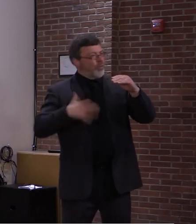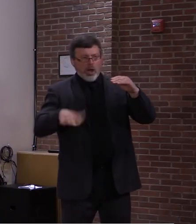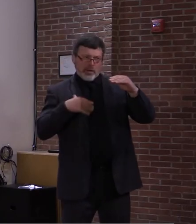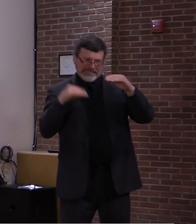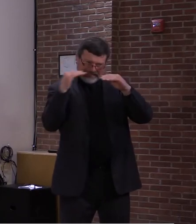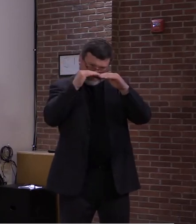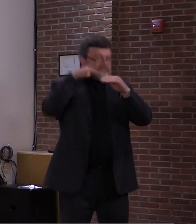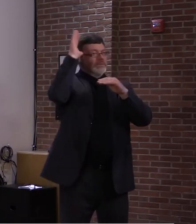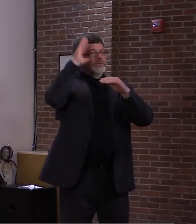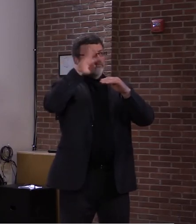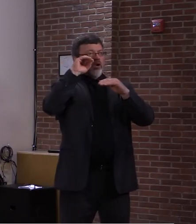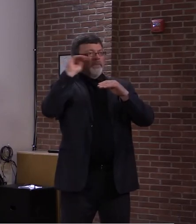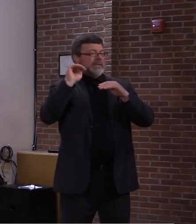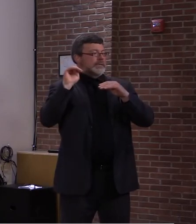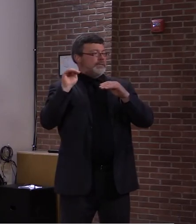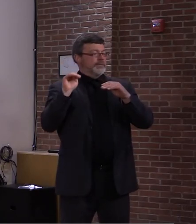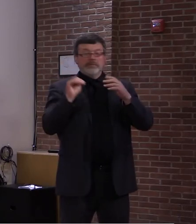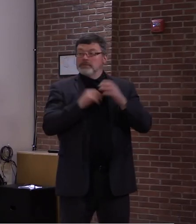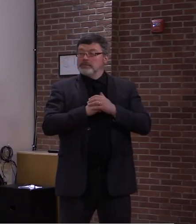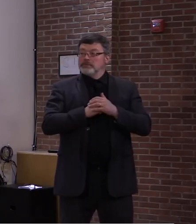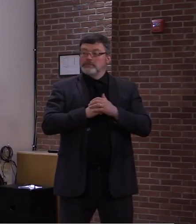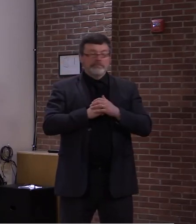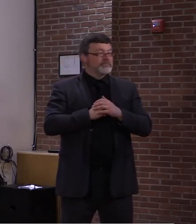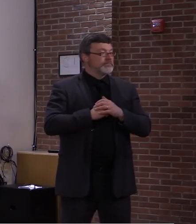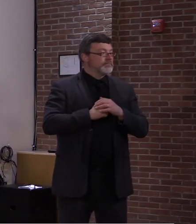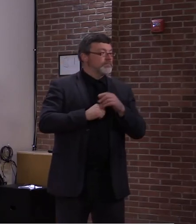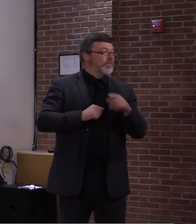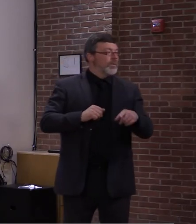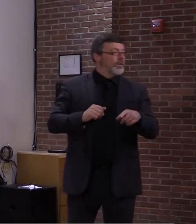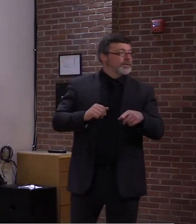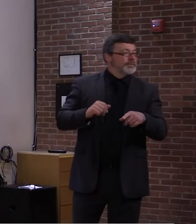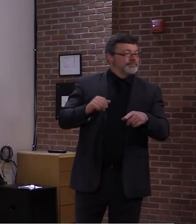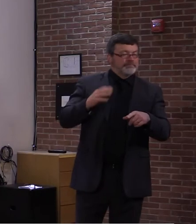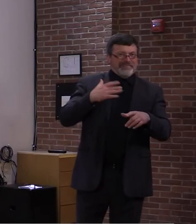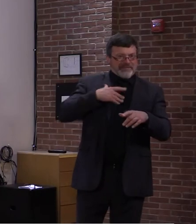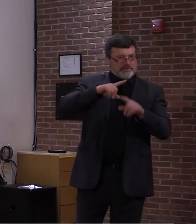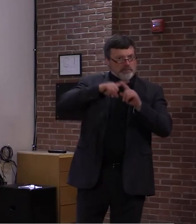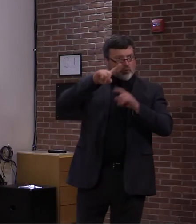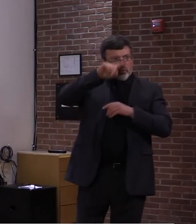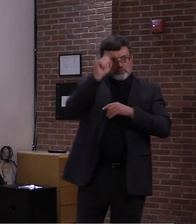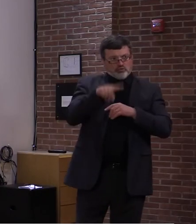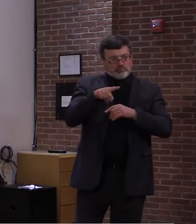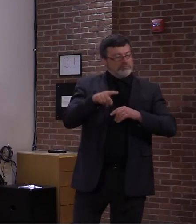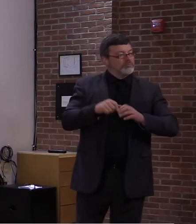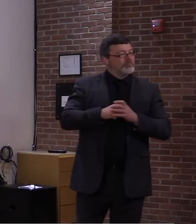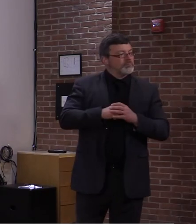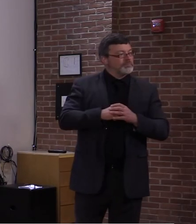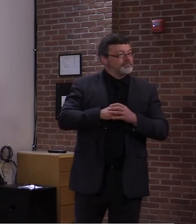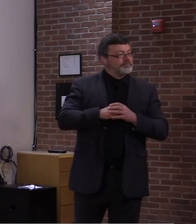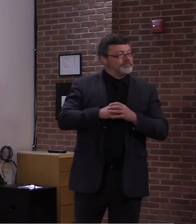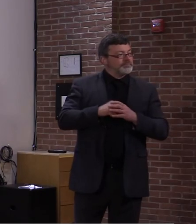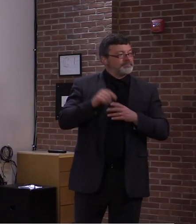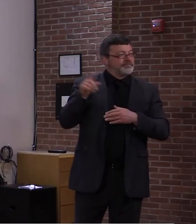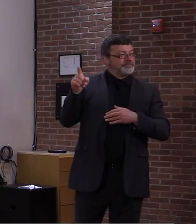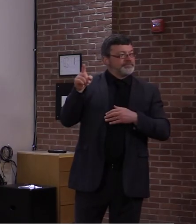Okay, and then switching subjects real briefly for Commissioner Levine.